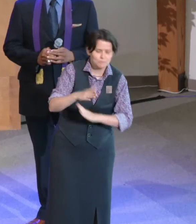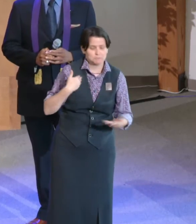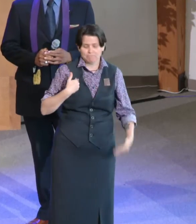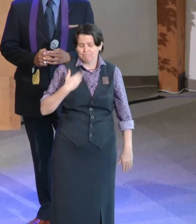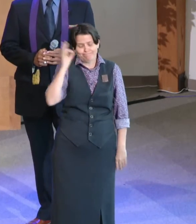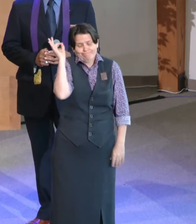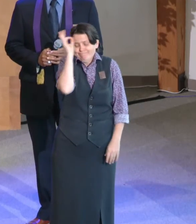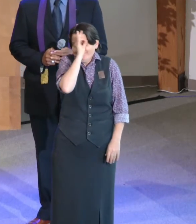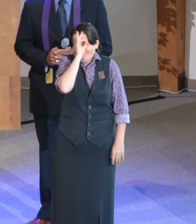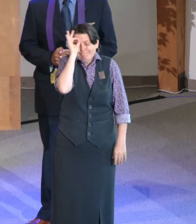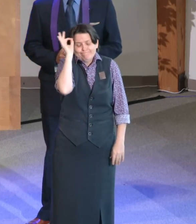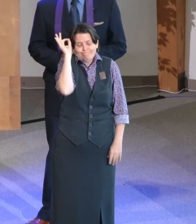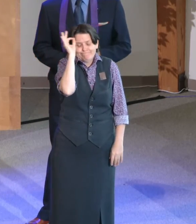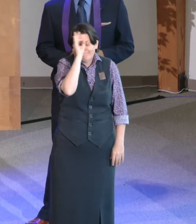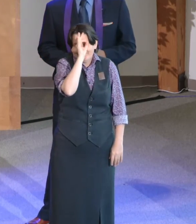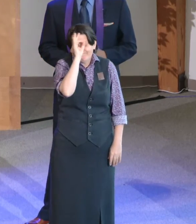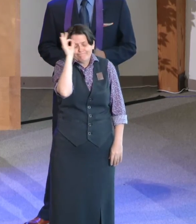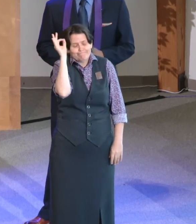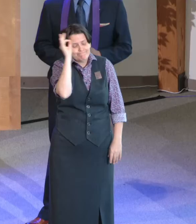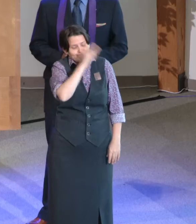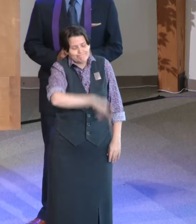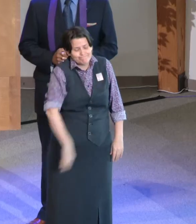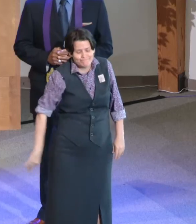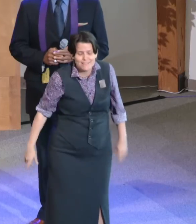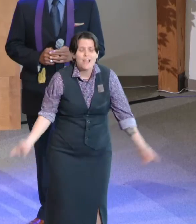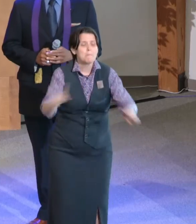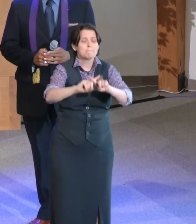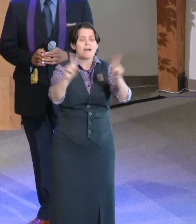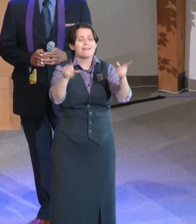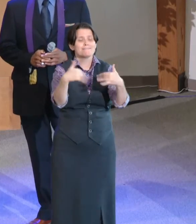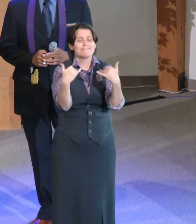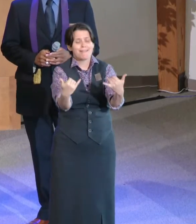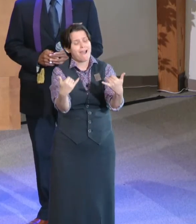hand. But now I can say,